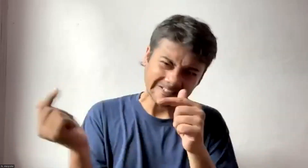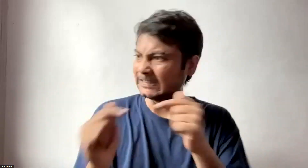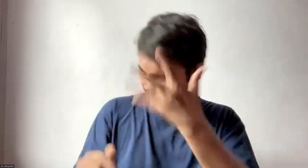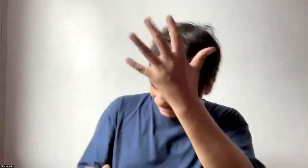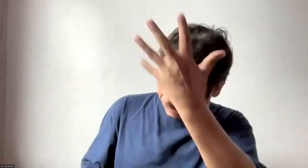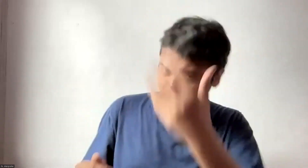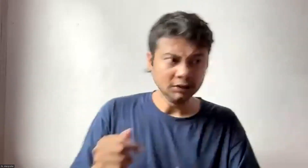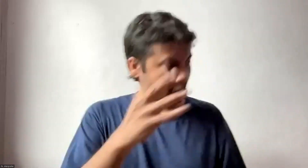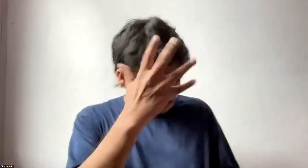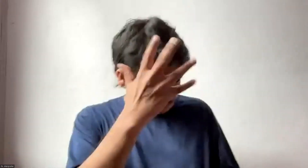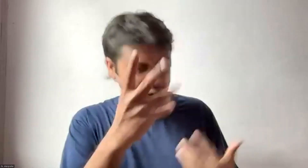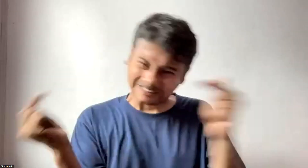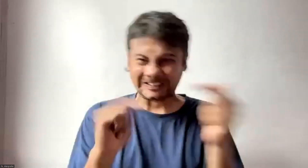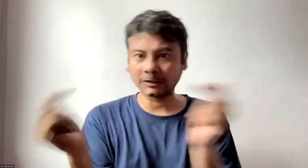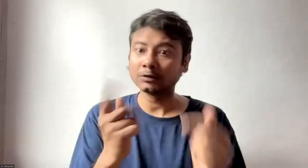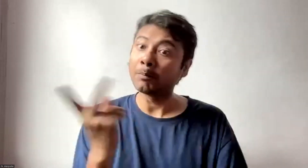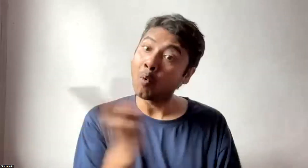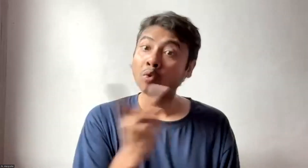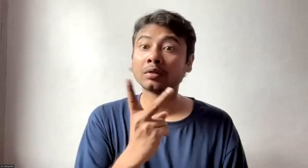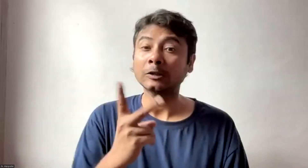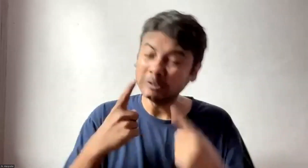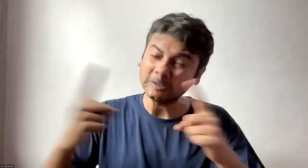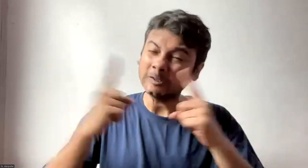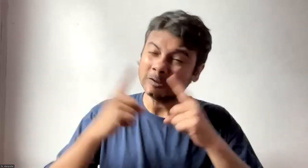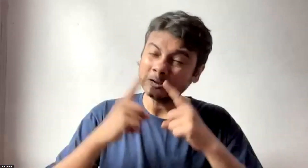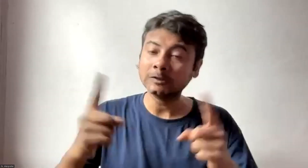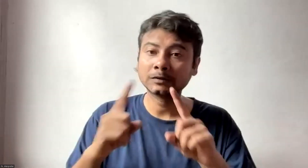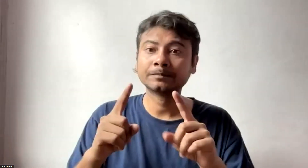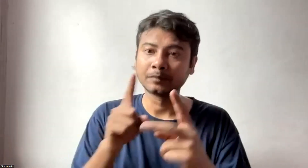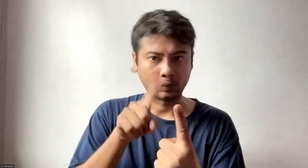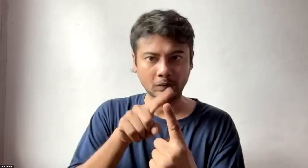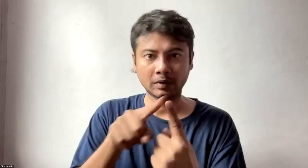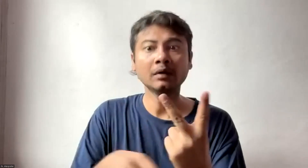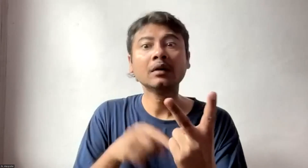remain quiet and try to analyze what has gone wrong in my life.